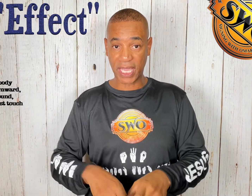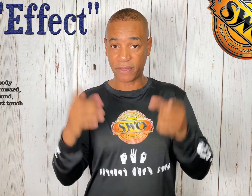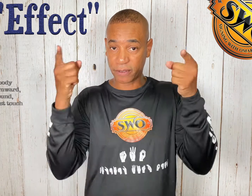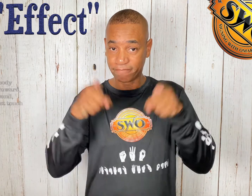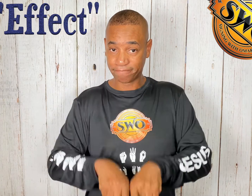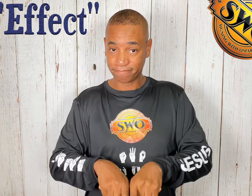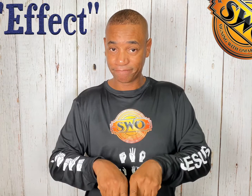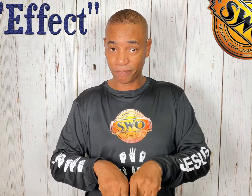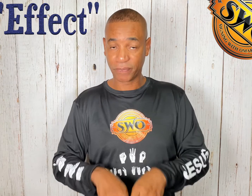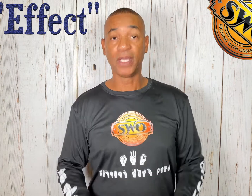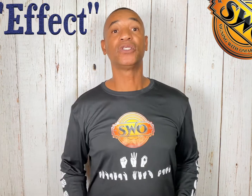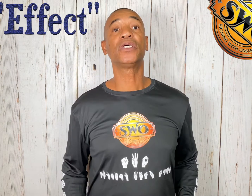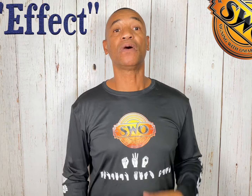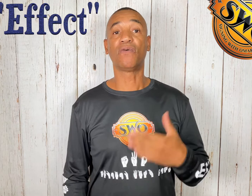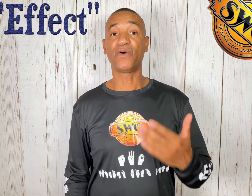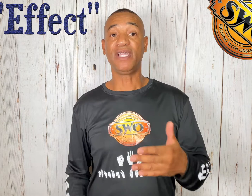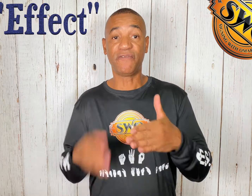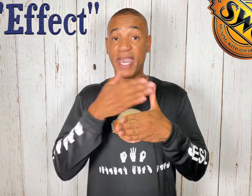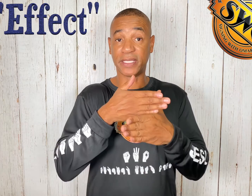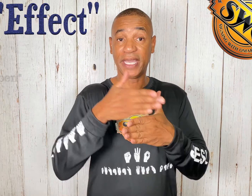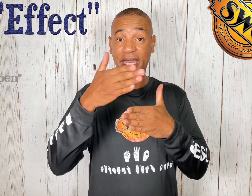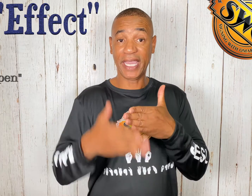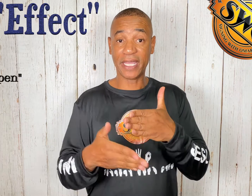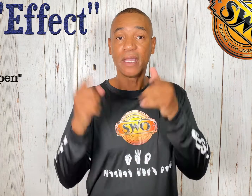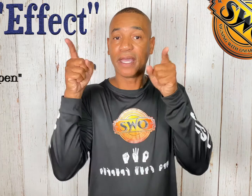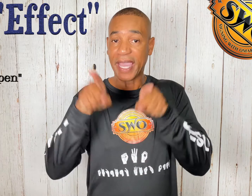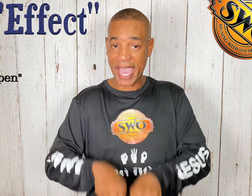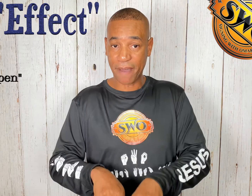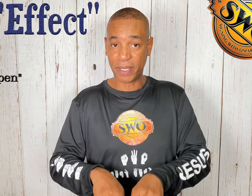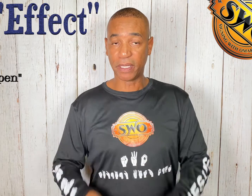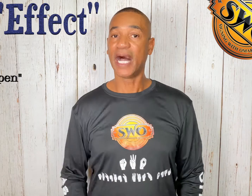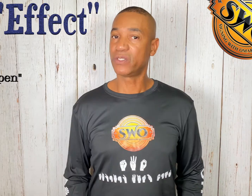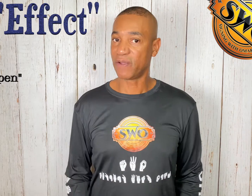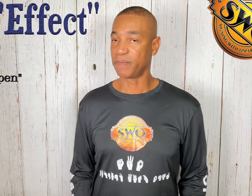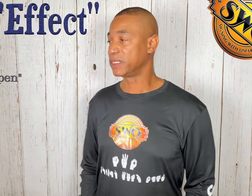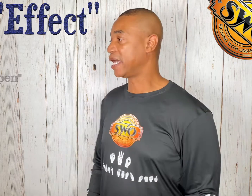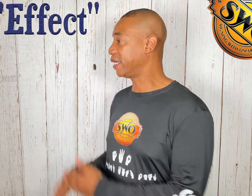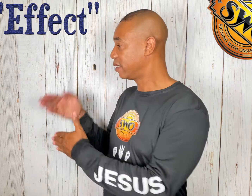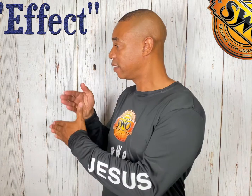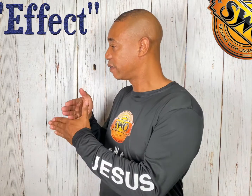together. So for effect, and happen. I'll do that from the side.